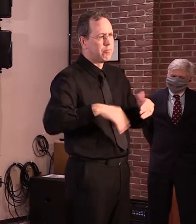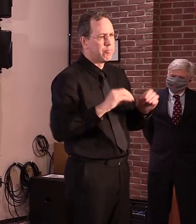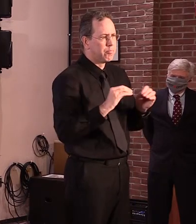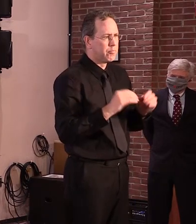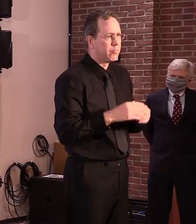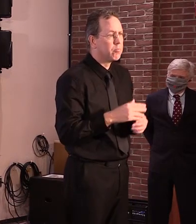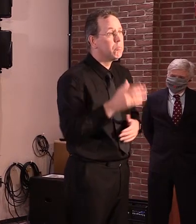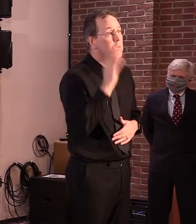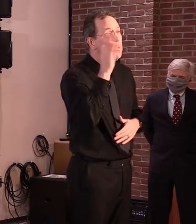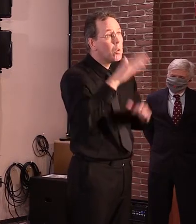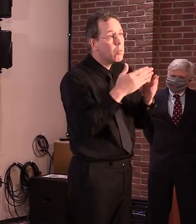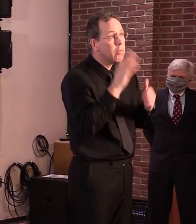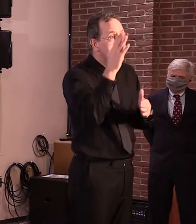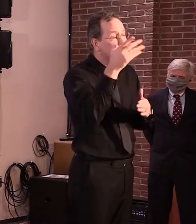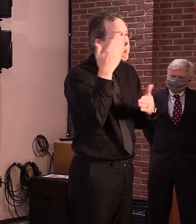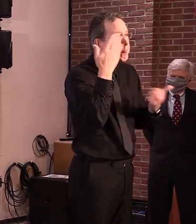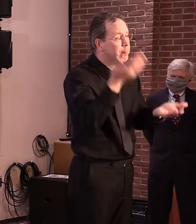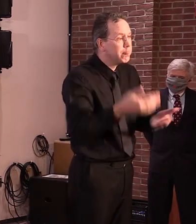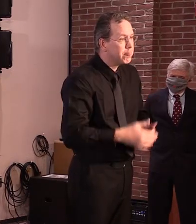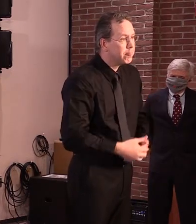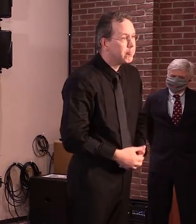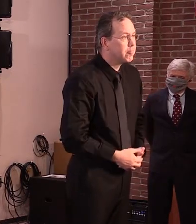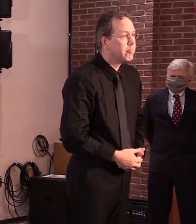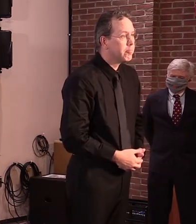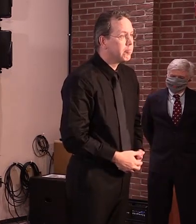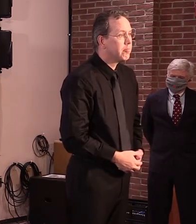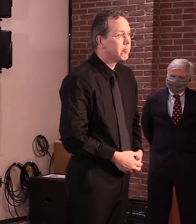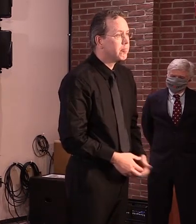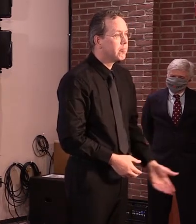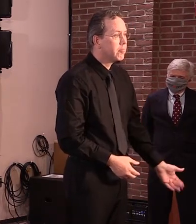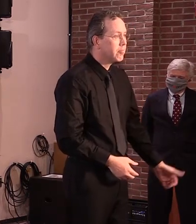Thank you very much. Taylor, Channel 7.